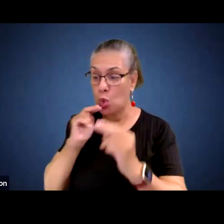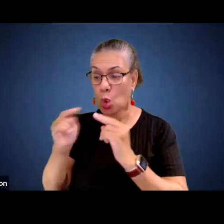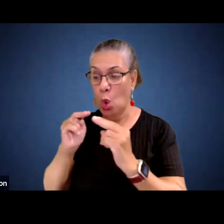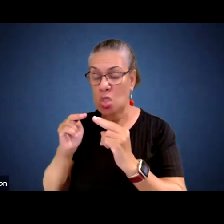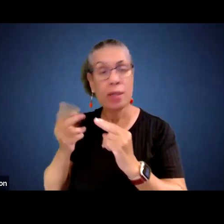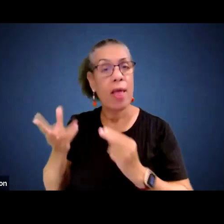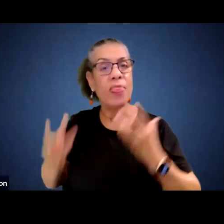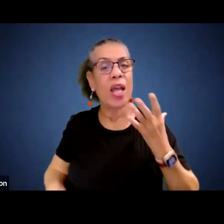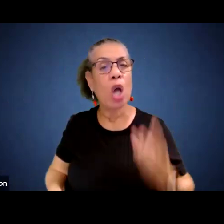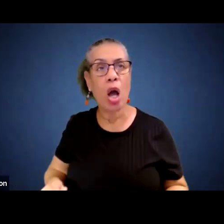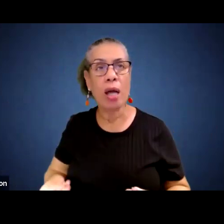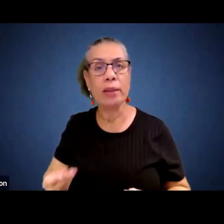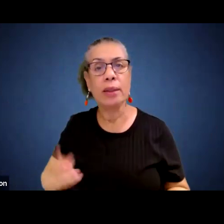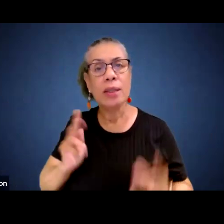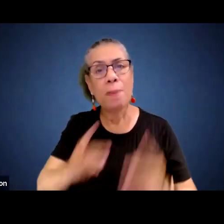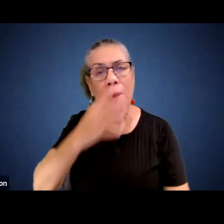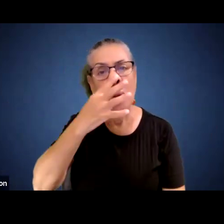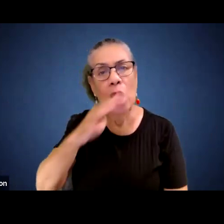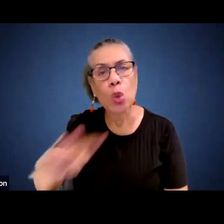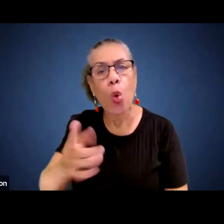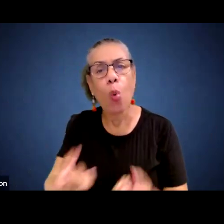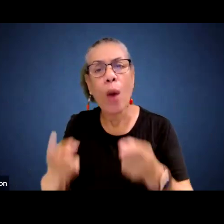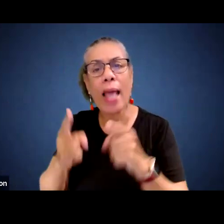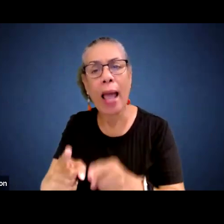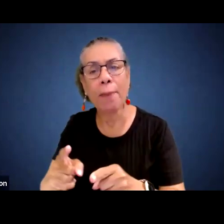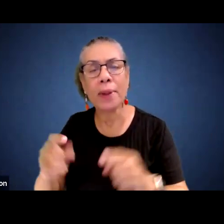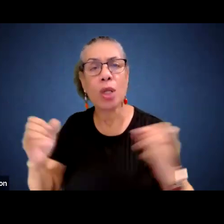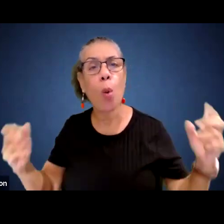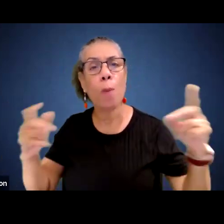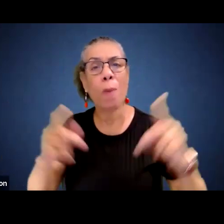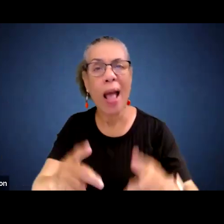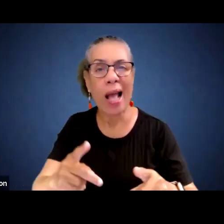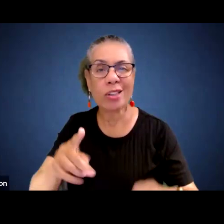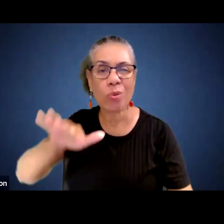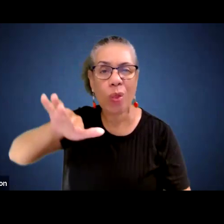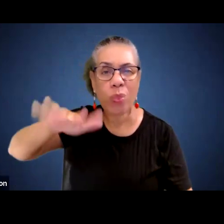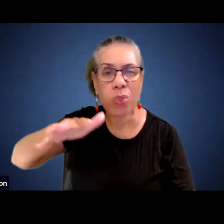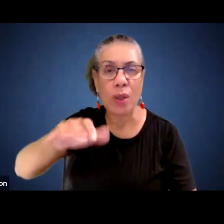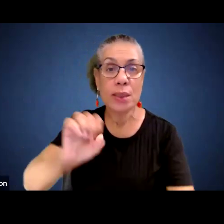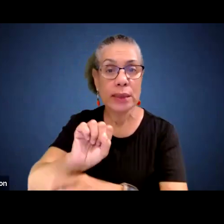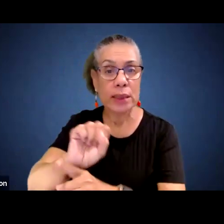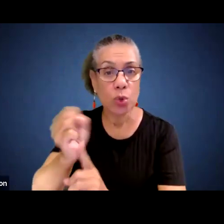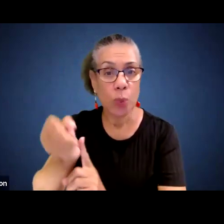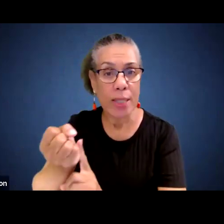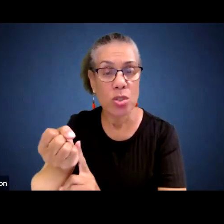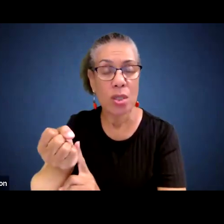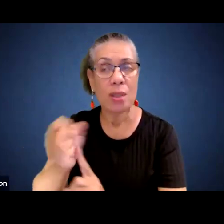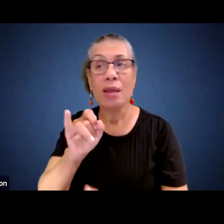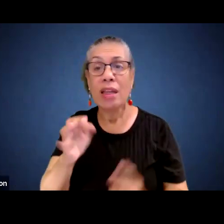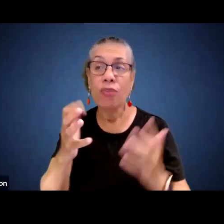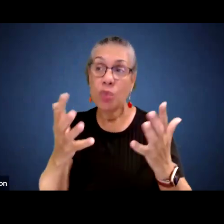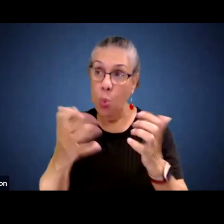and everybody just kind of ignores what happened. Then we go back to not such a great situation. And if you don't, if you want an